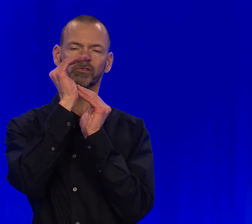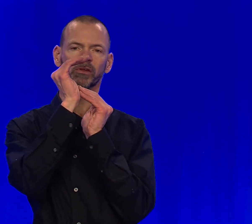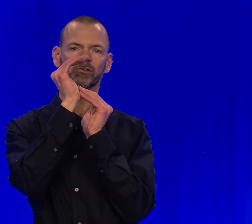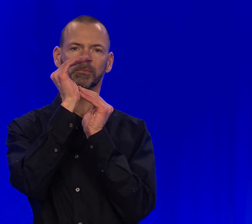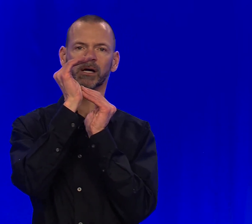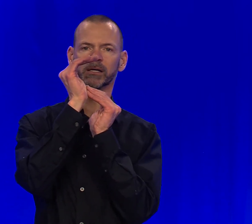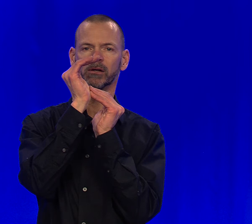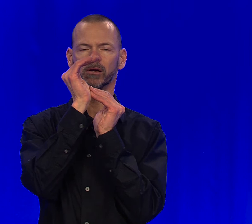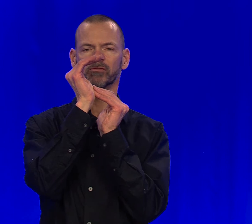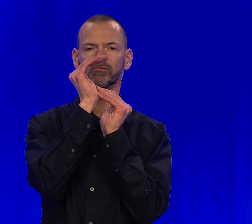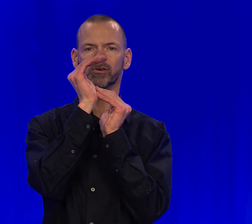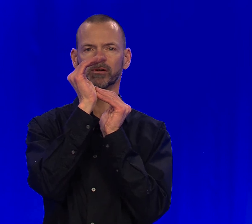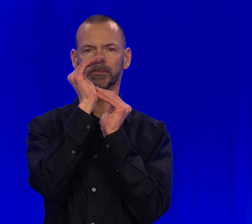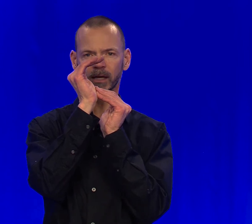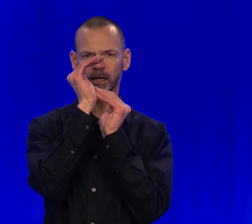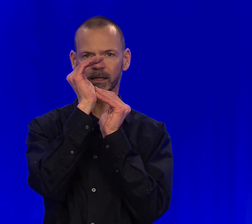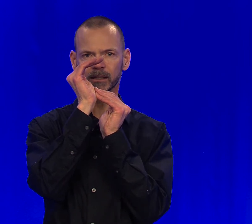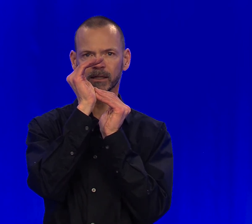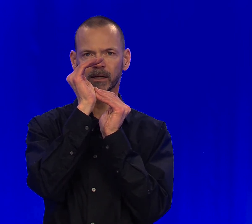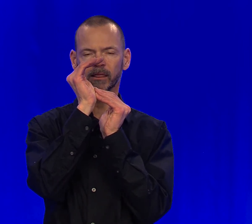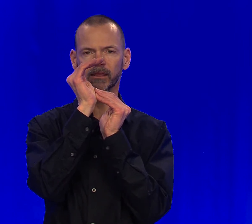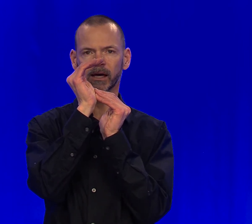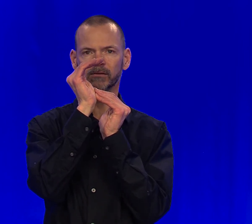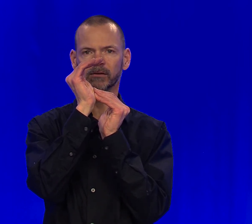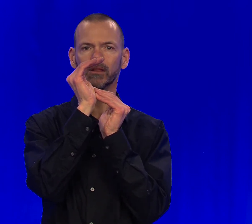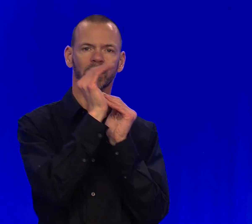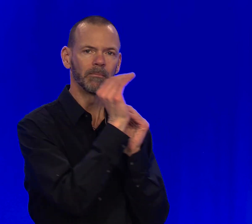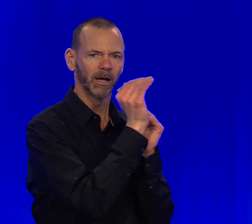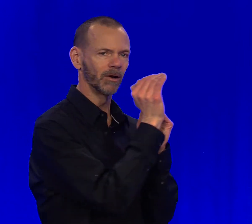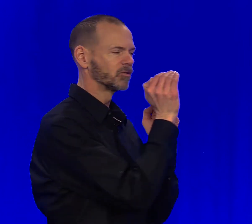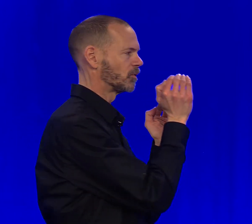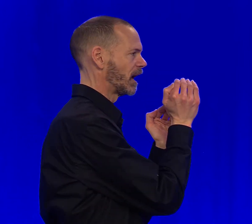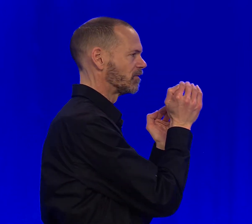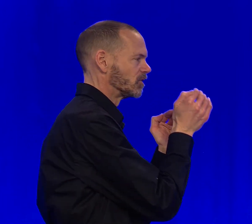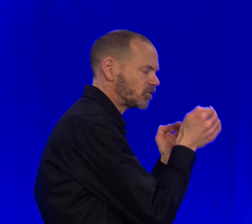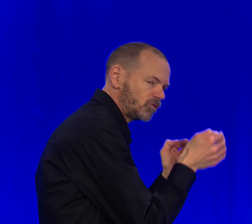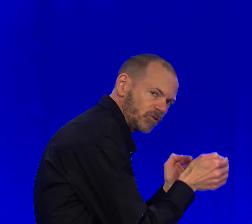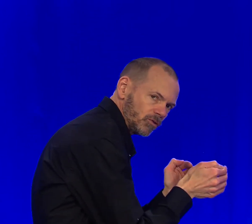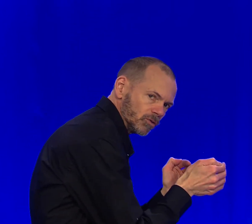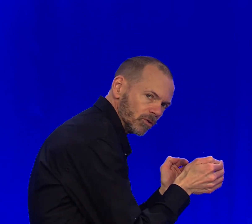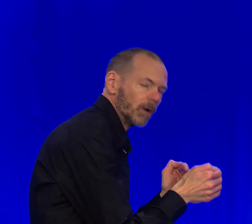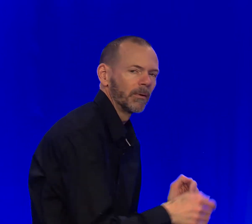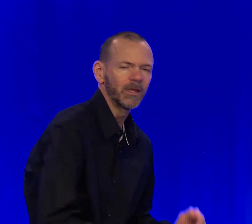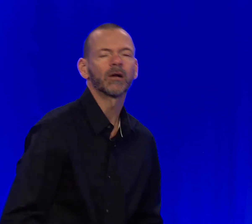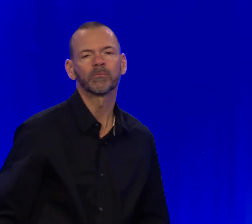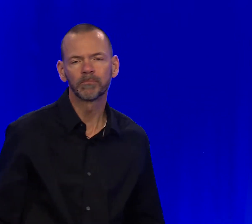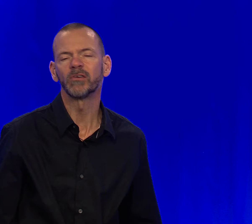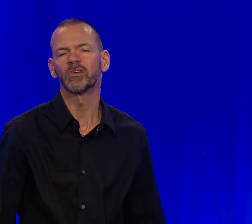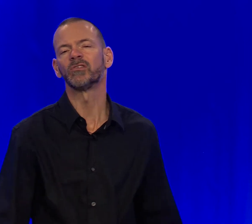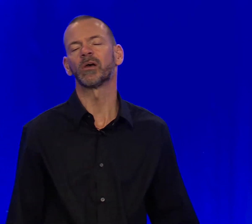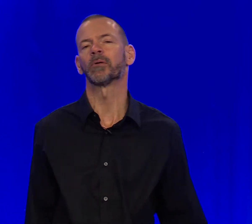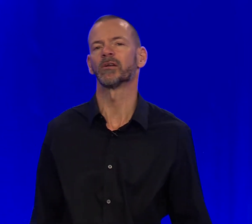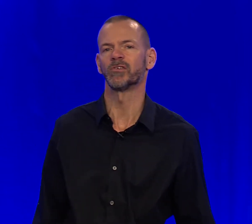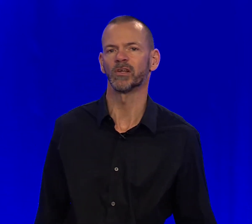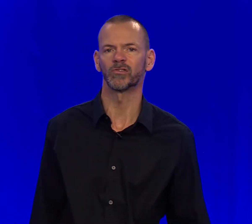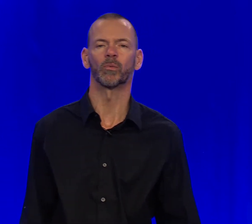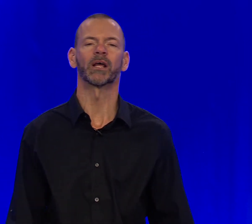in their spine from front to back, that they might also have this too, but they are basically separate entities. So when I